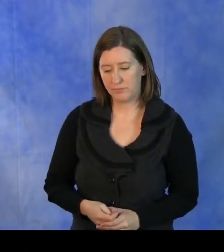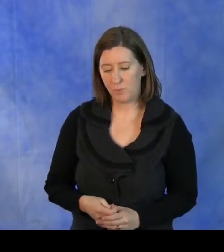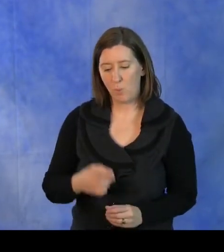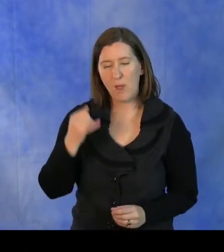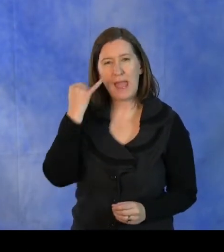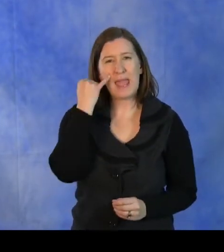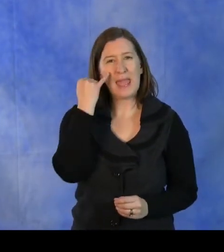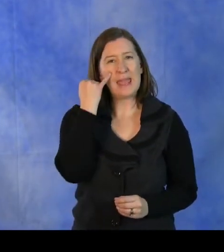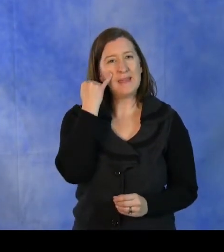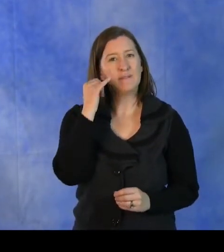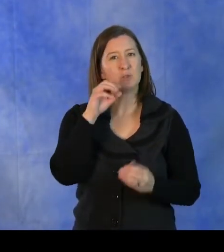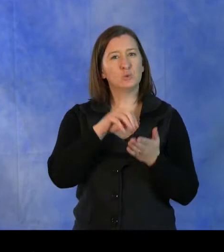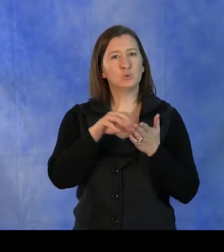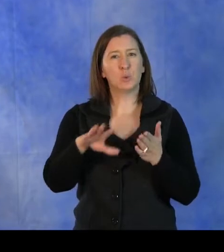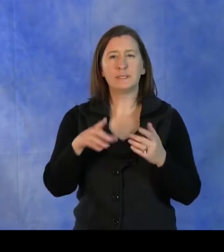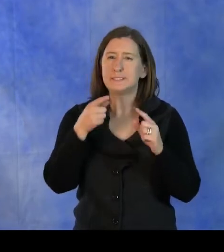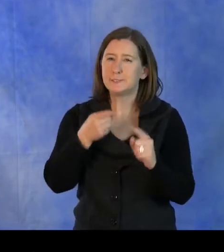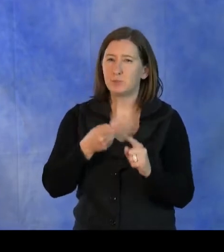goals.